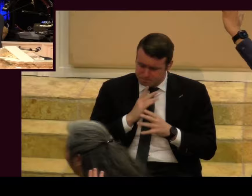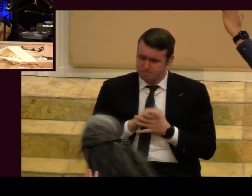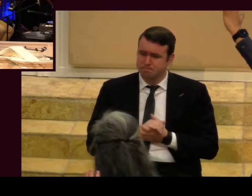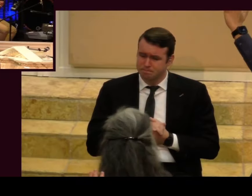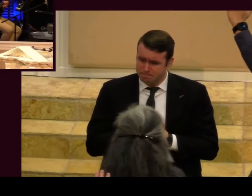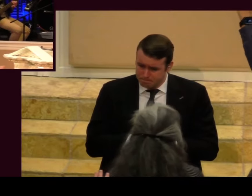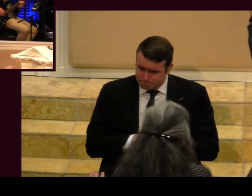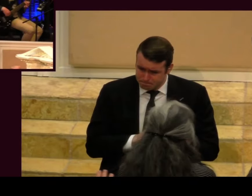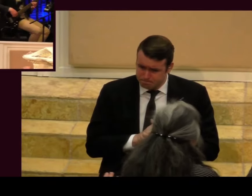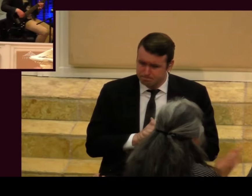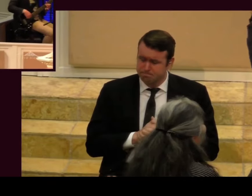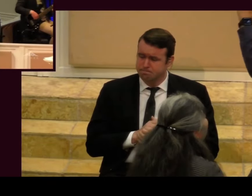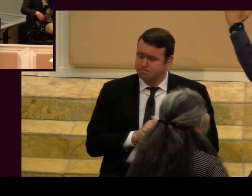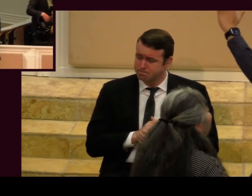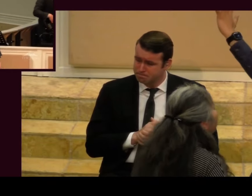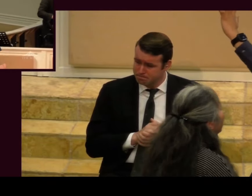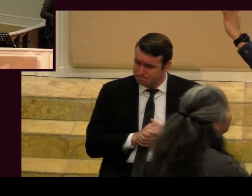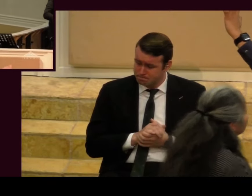Ghost.